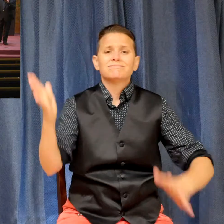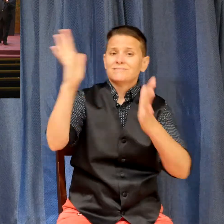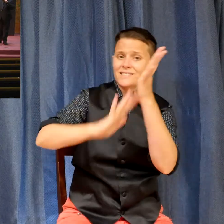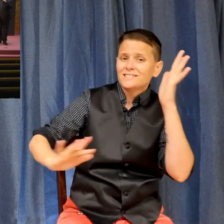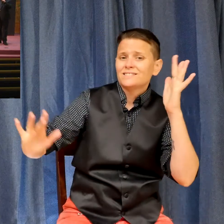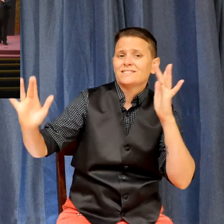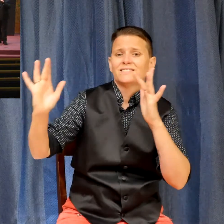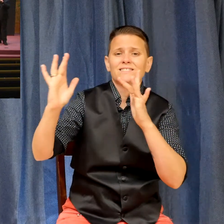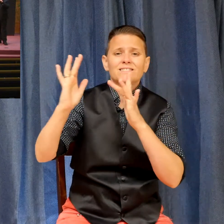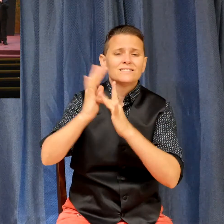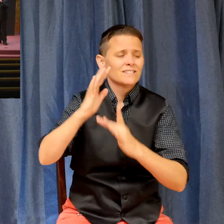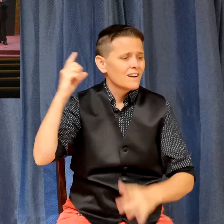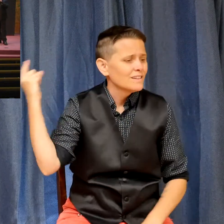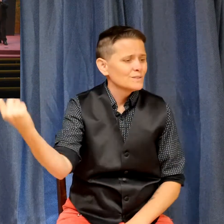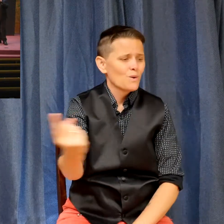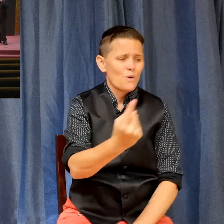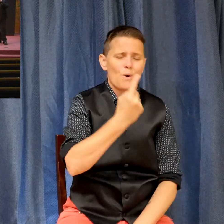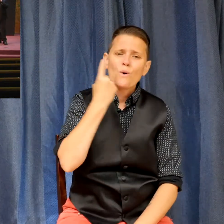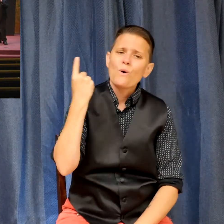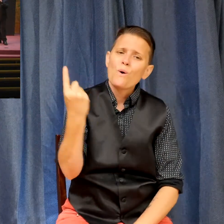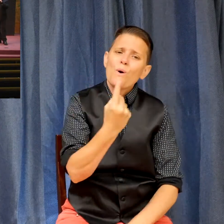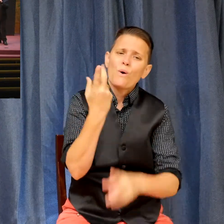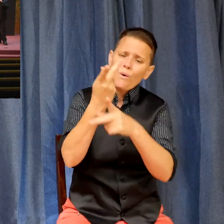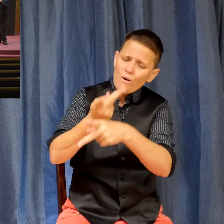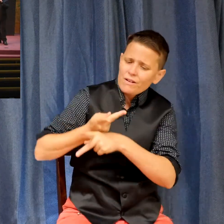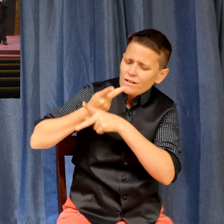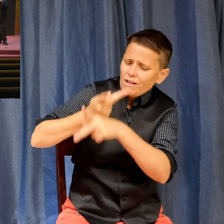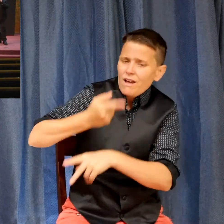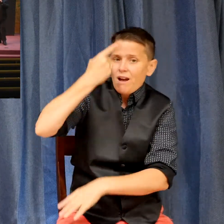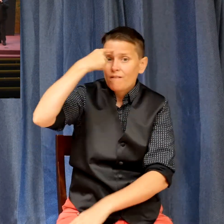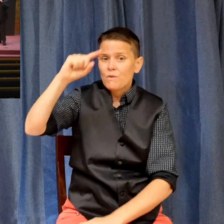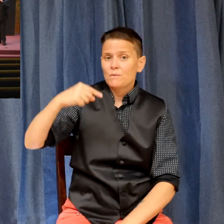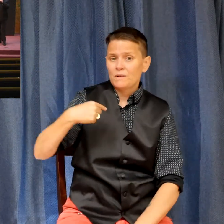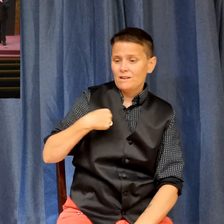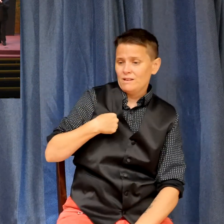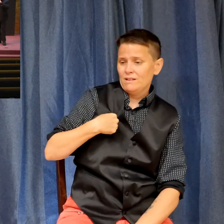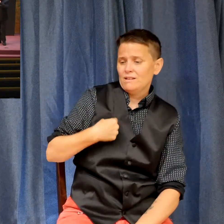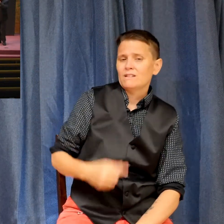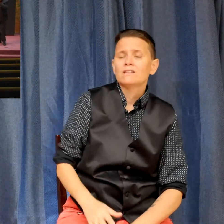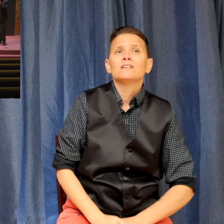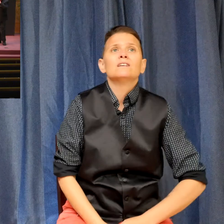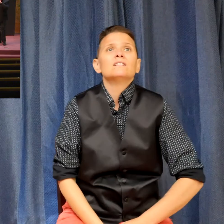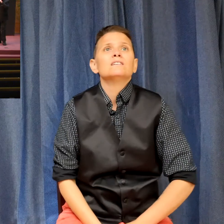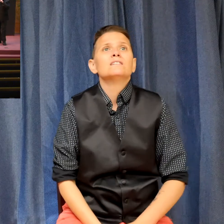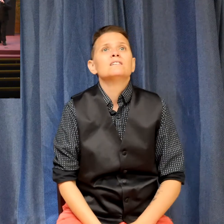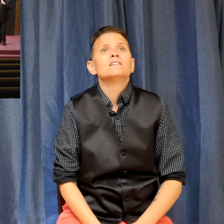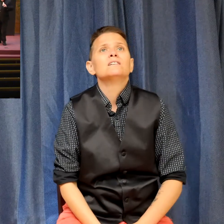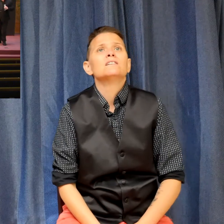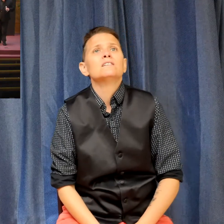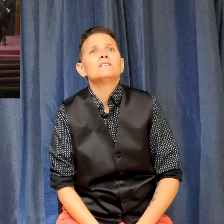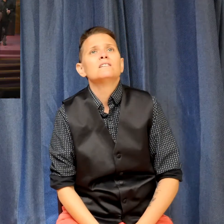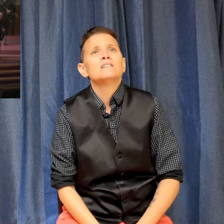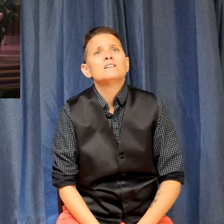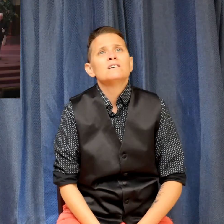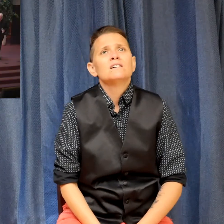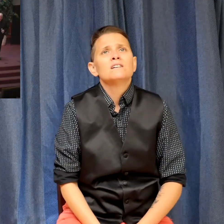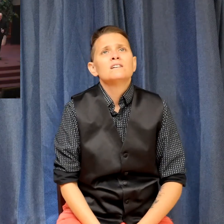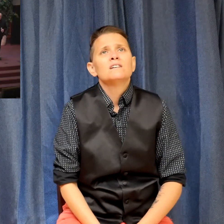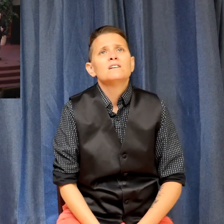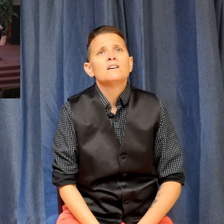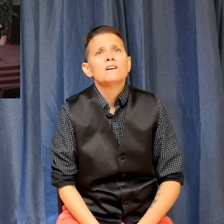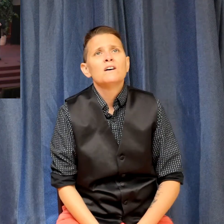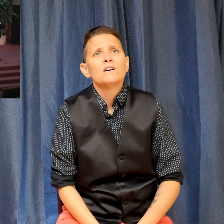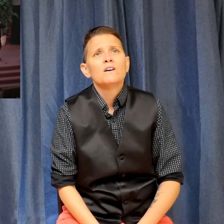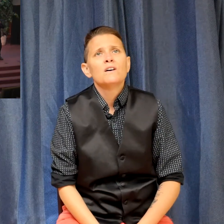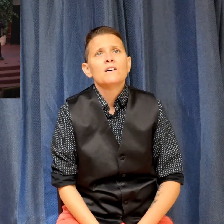oh, gee, you keep on looking out for me. come on, say it. I shouldn't be